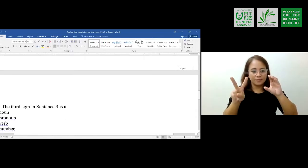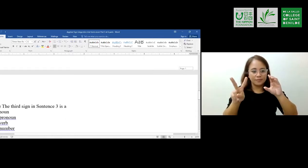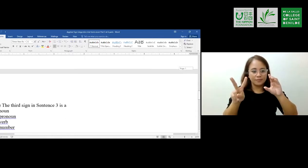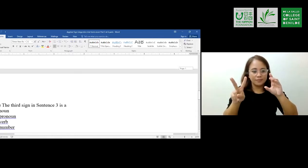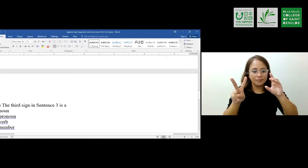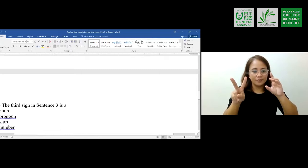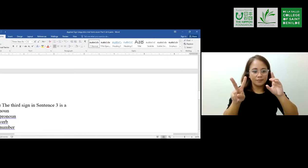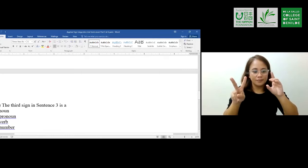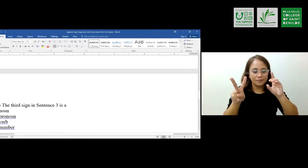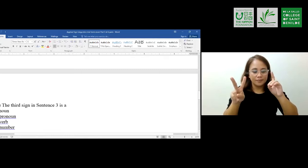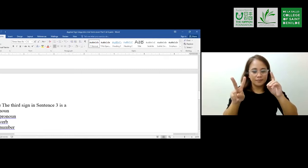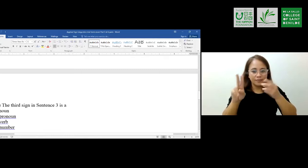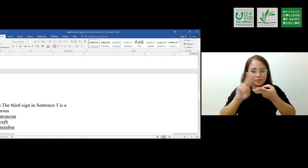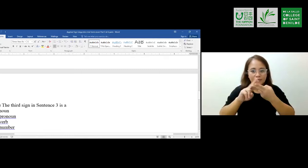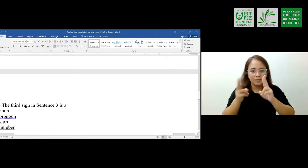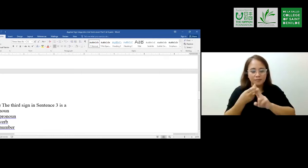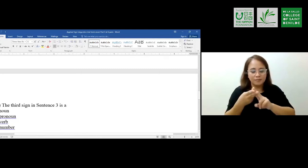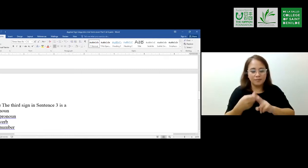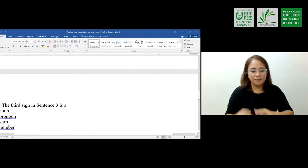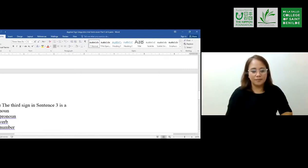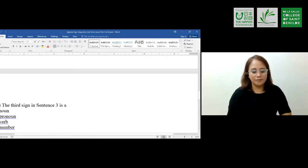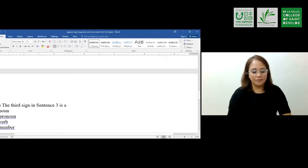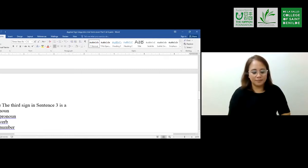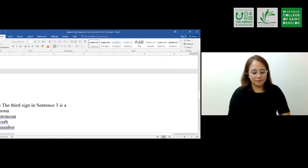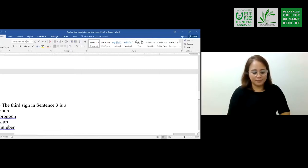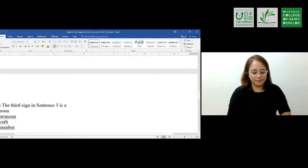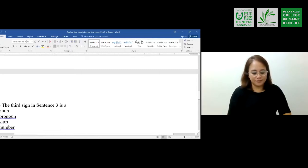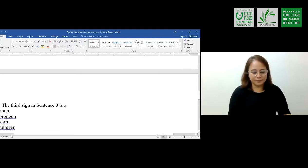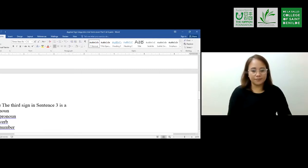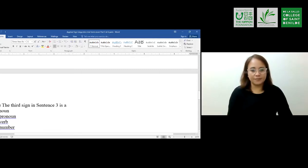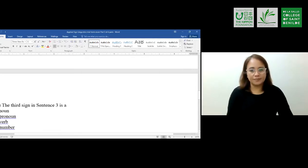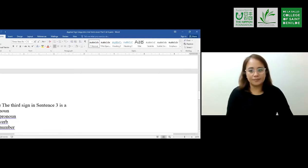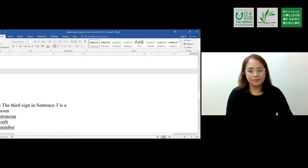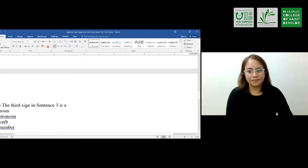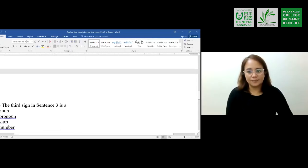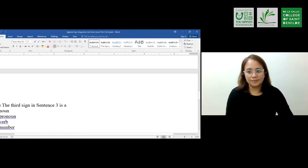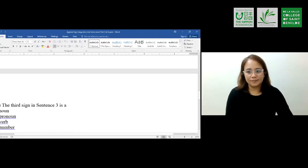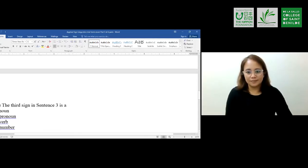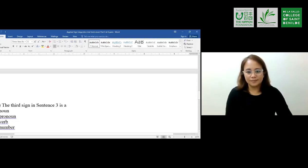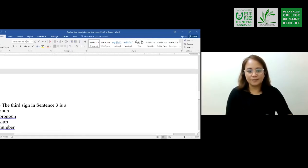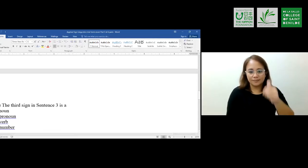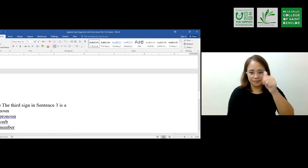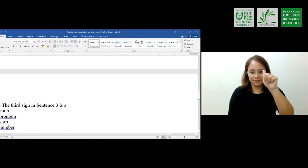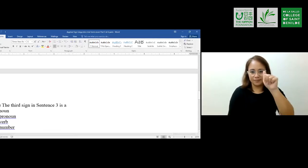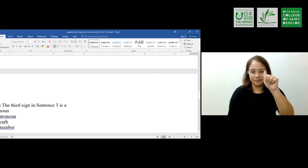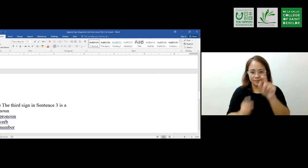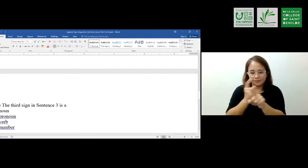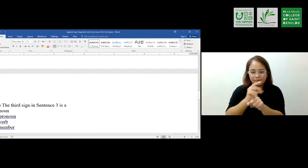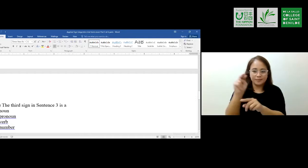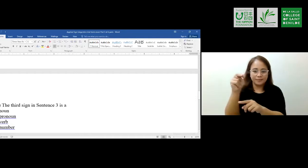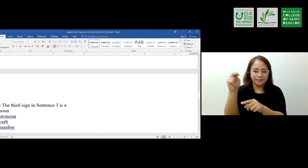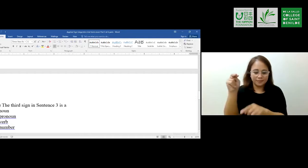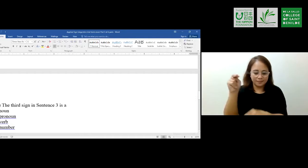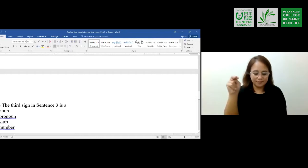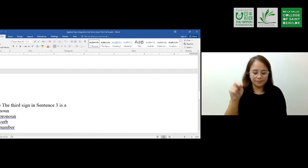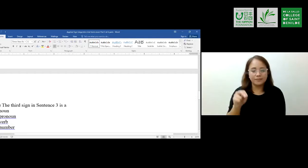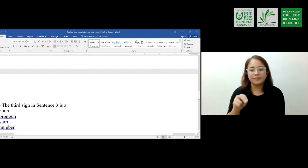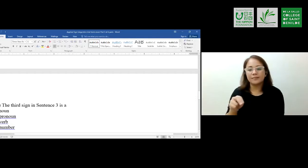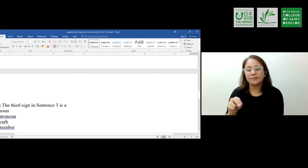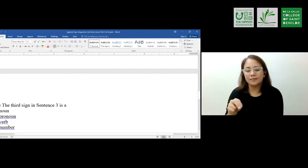D, a number. A, I it's a see noun. A's. A. Okay? But now, what does it